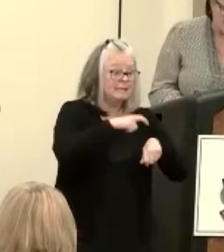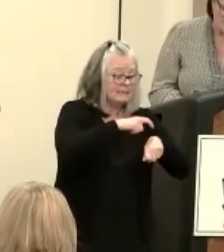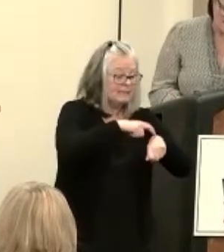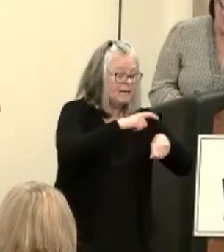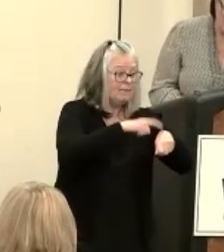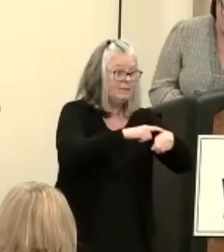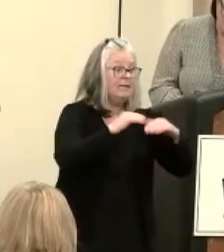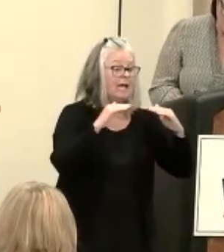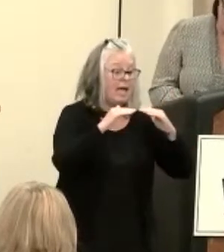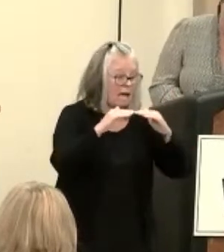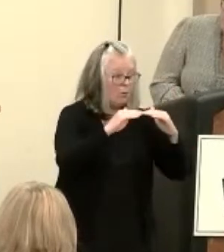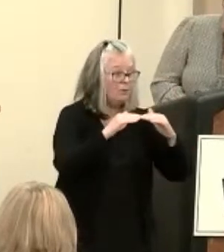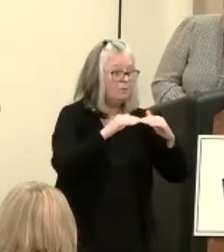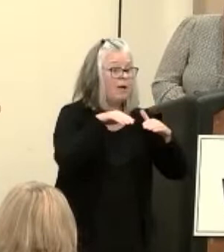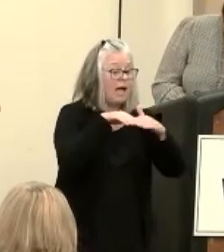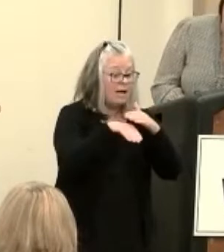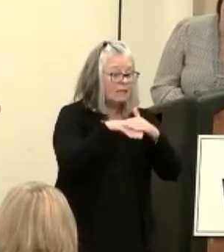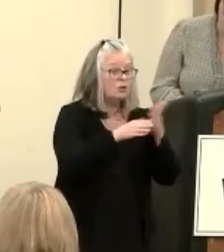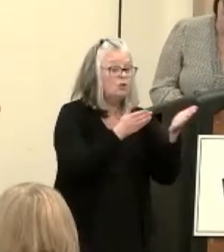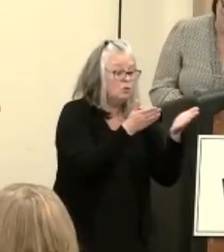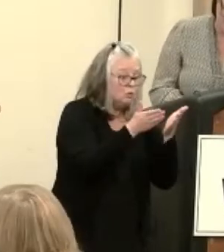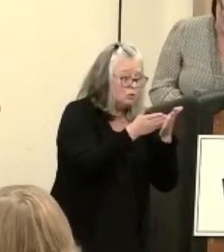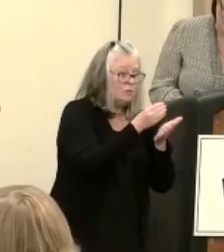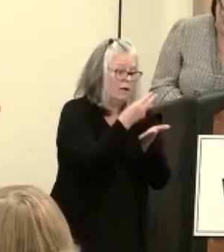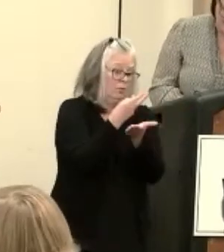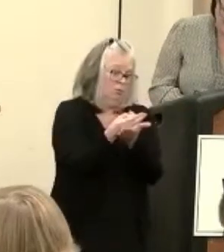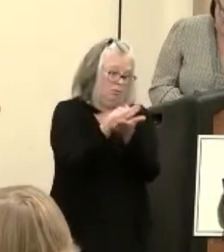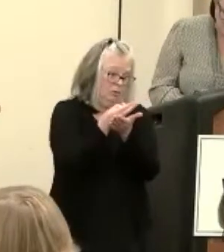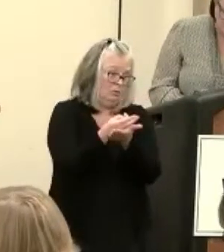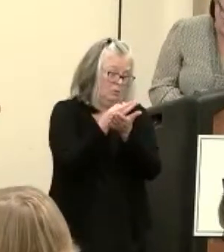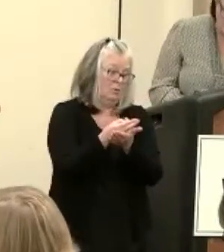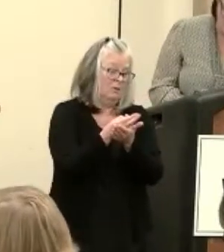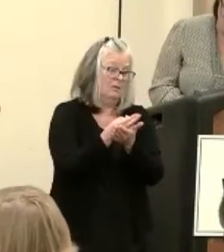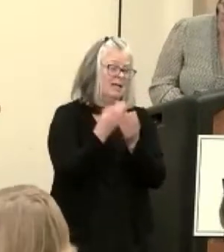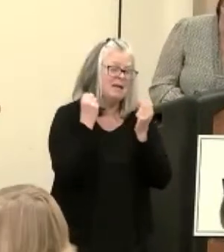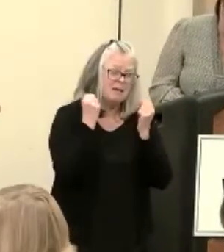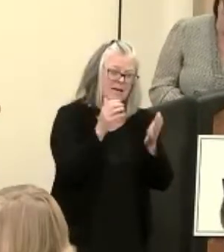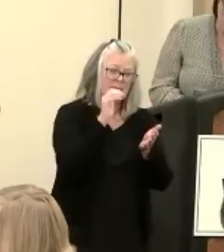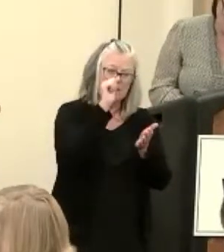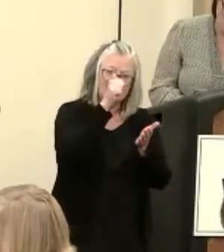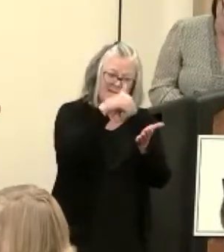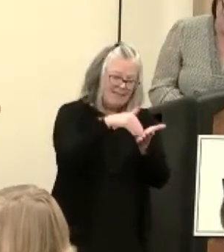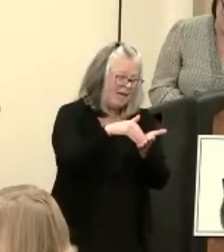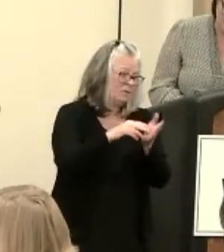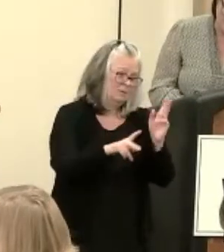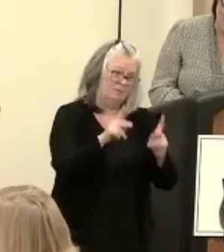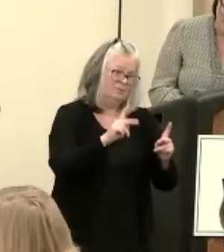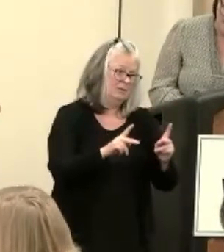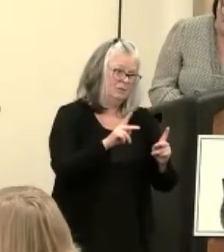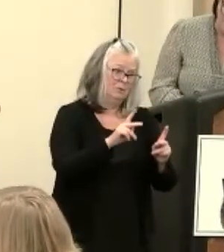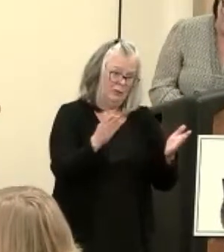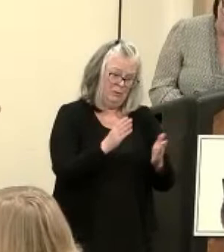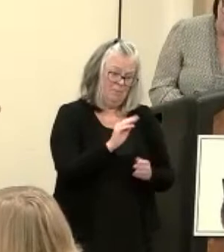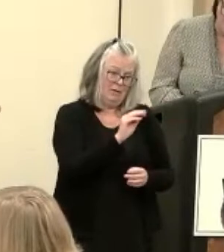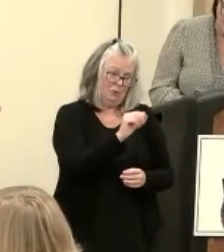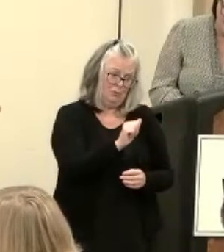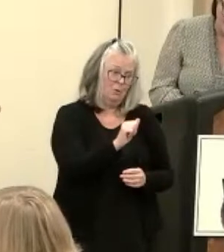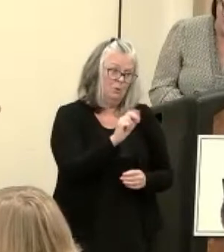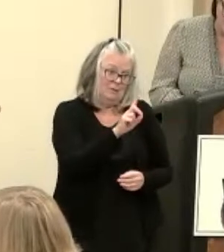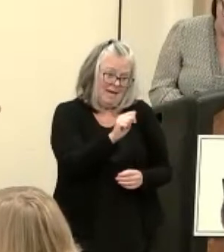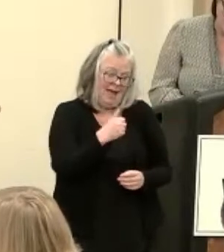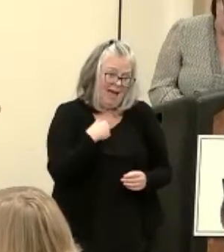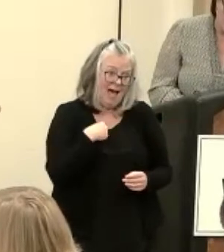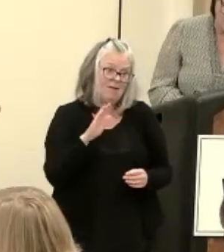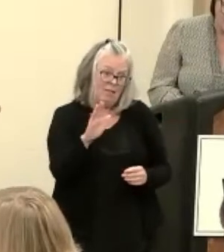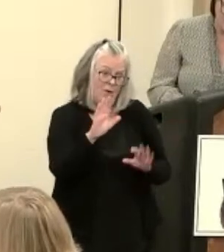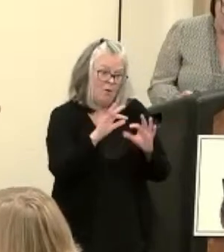equitable access to services and resources. Tens of thousands of Manitobans with disabilities and their families depend on timely